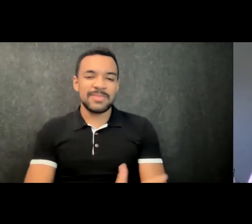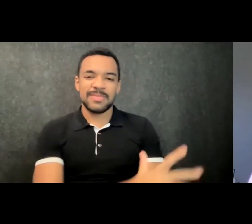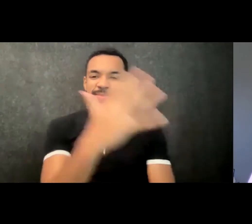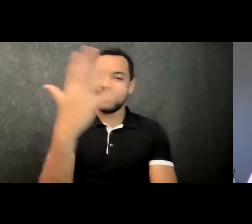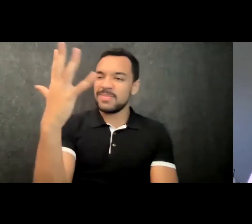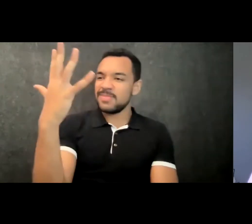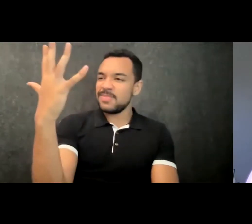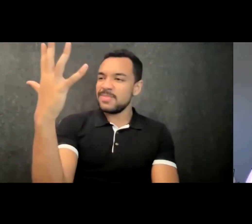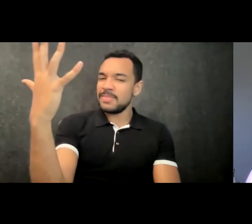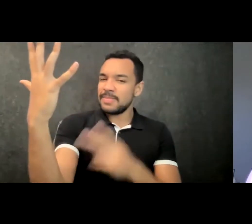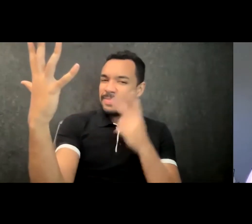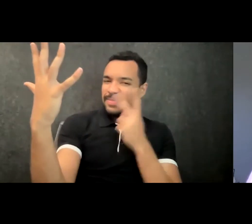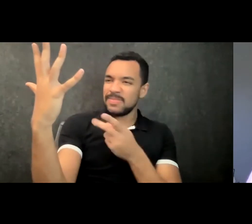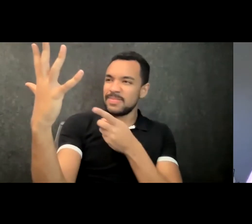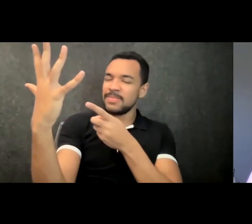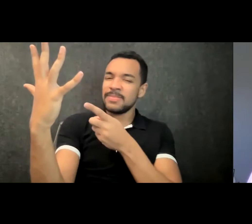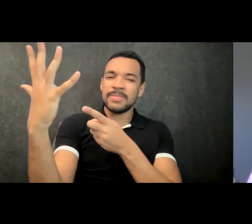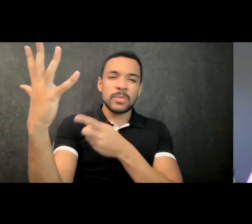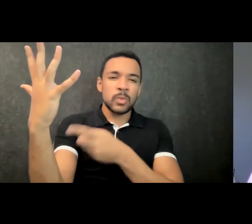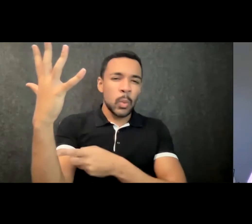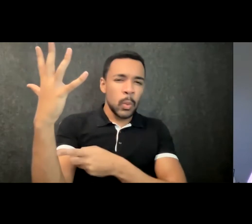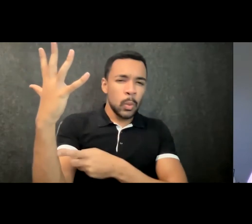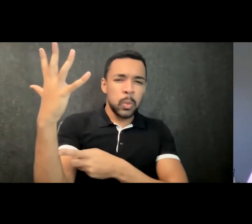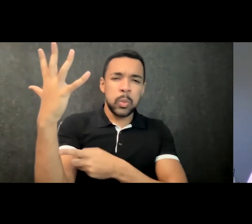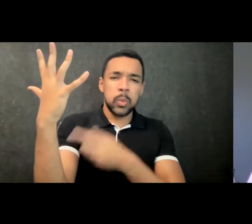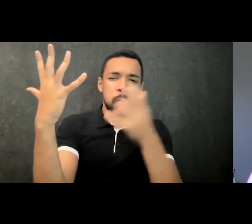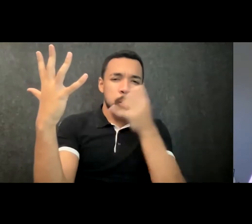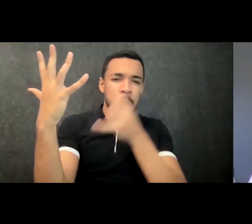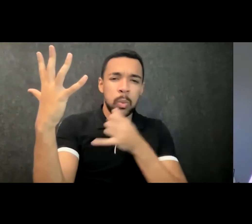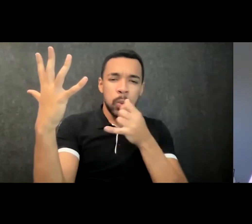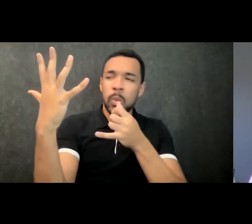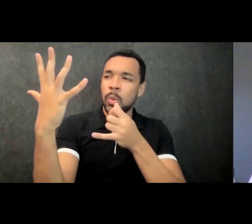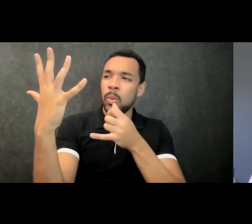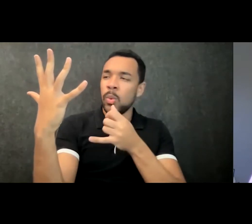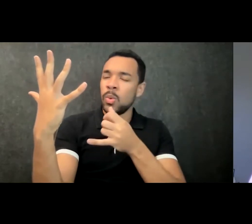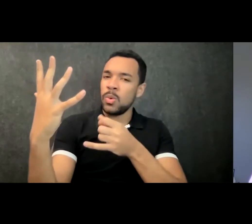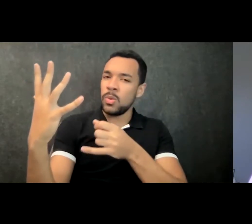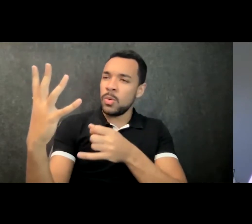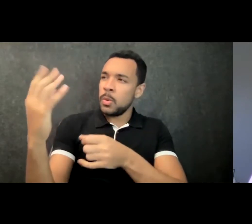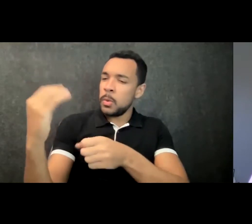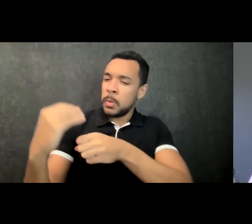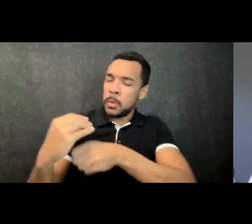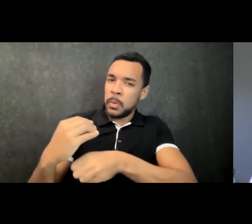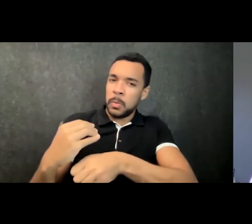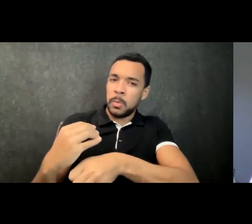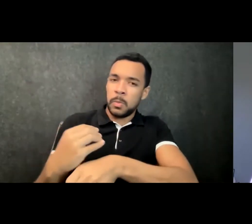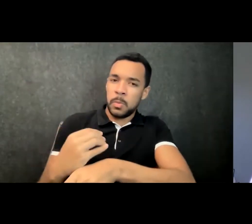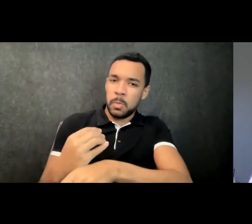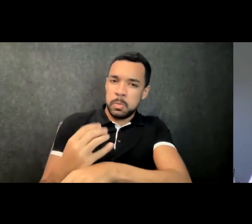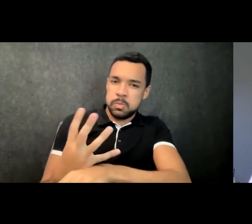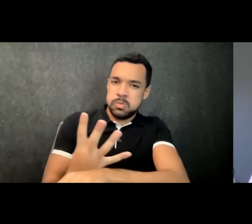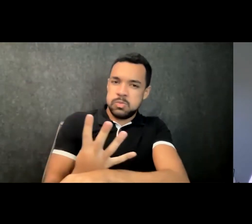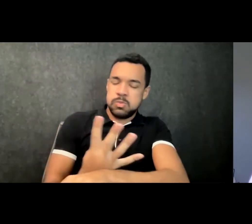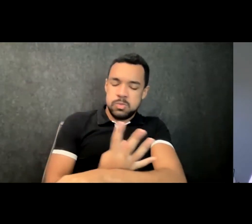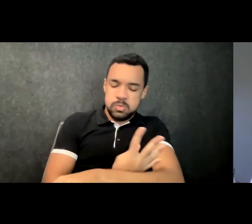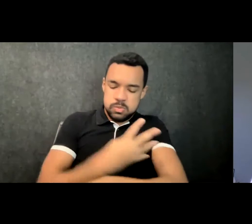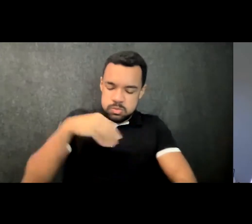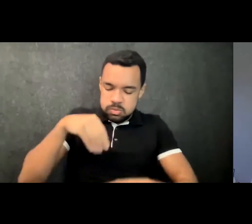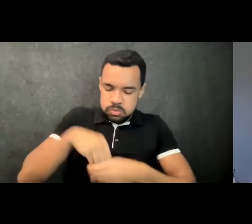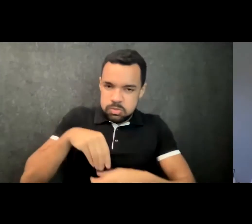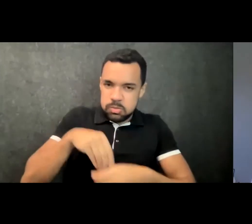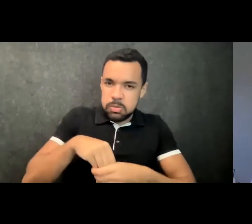We emblazon each other inside your body, condensation on glass.